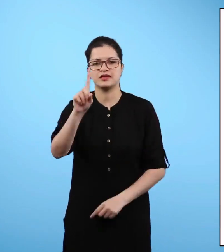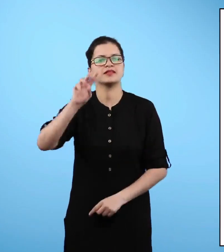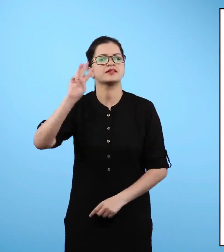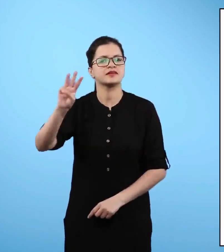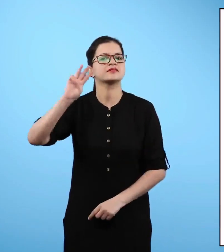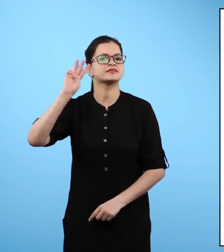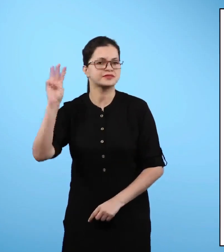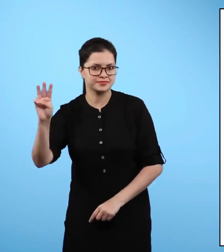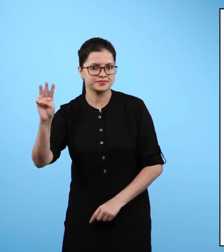133.